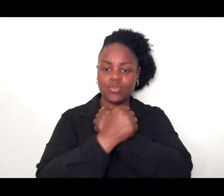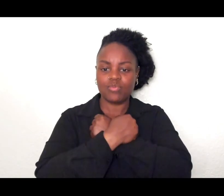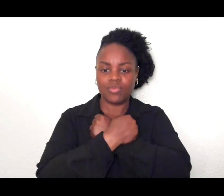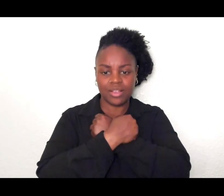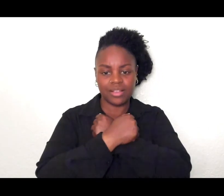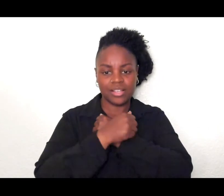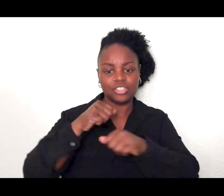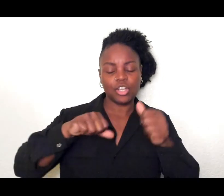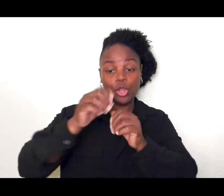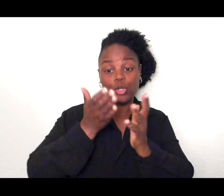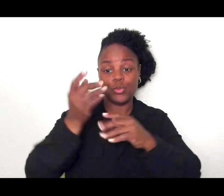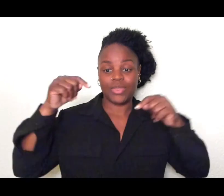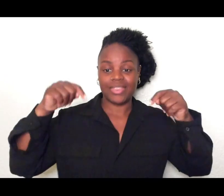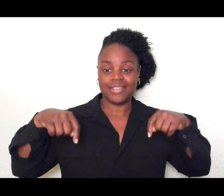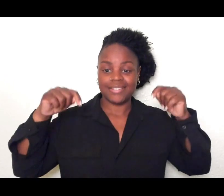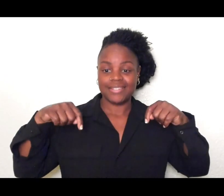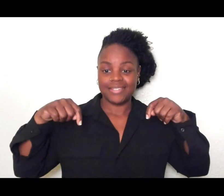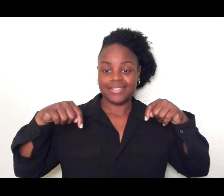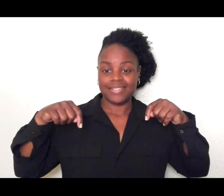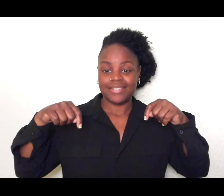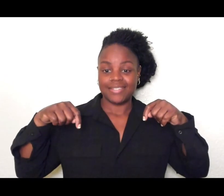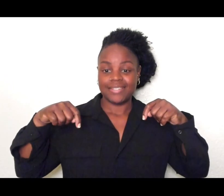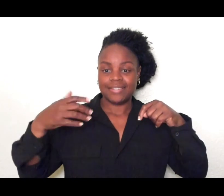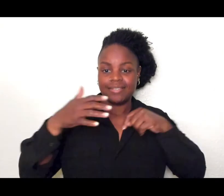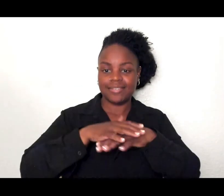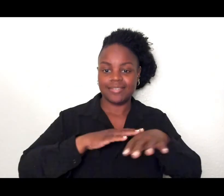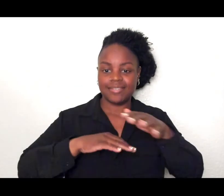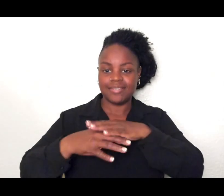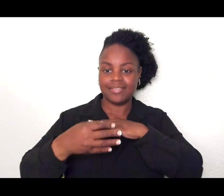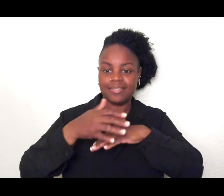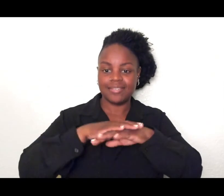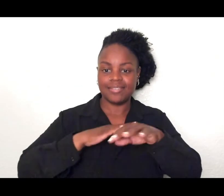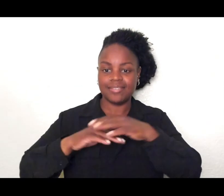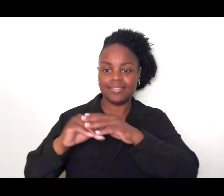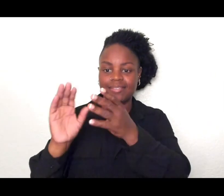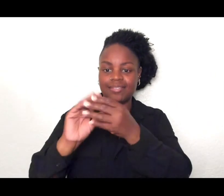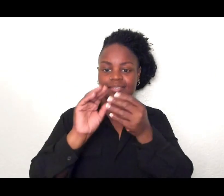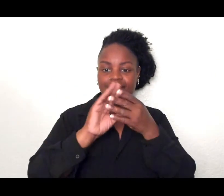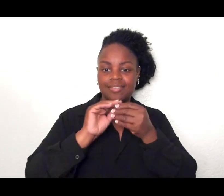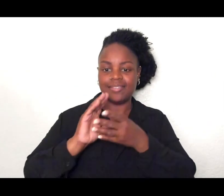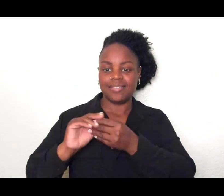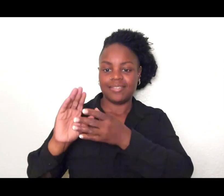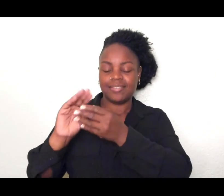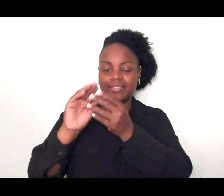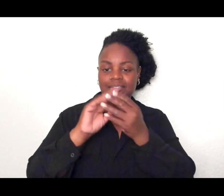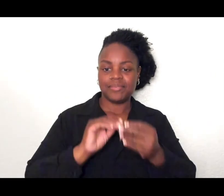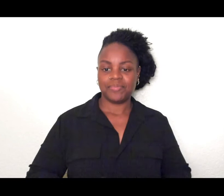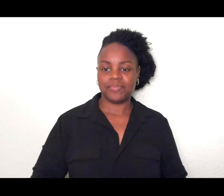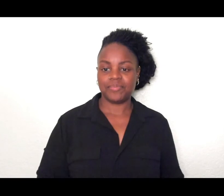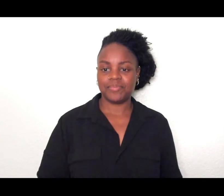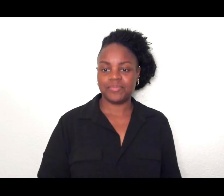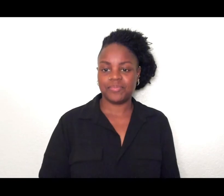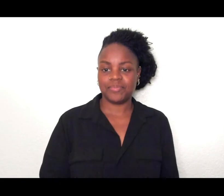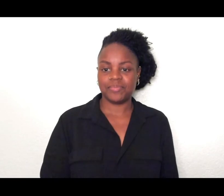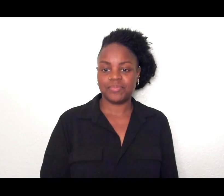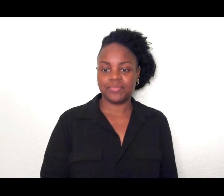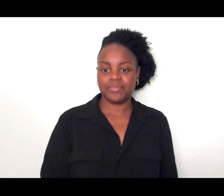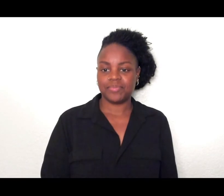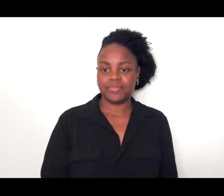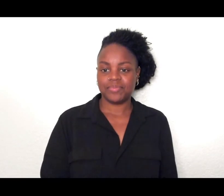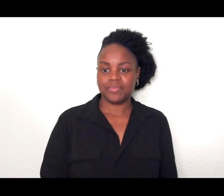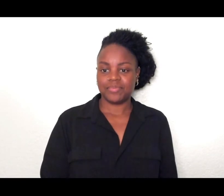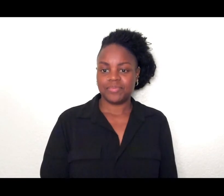fungi travel along underground root systems of mycelial networks, carrying messages from Bubby